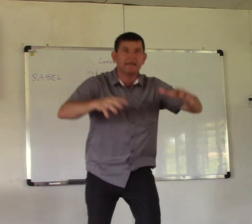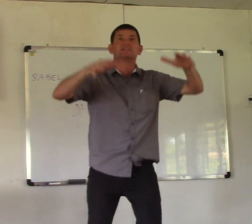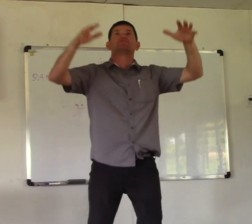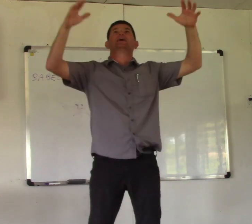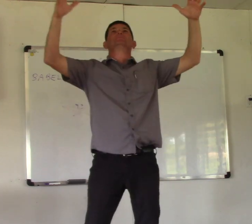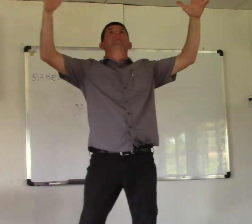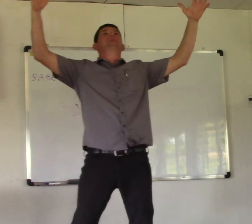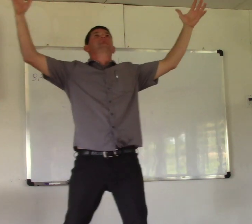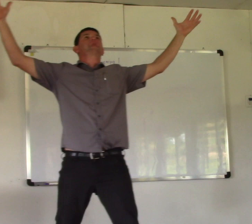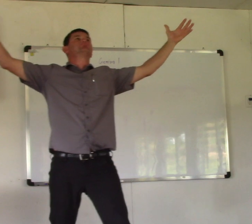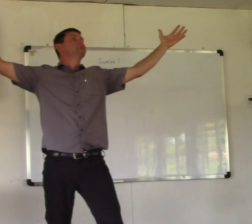magnified.